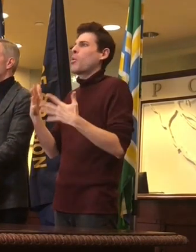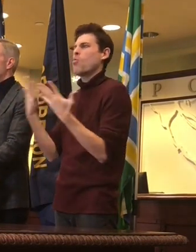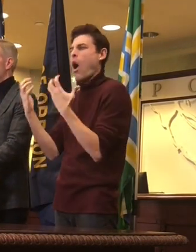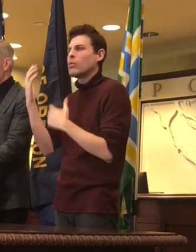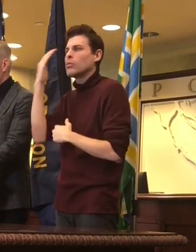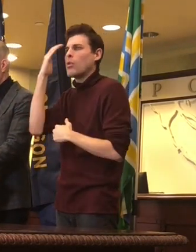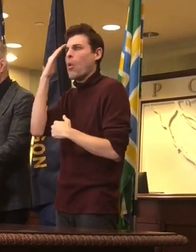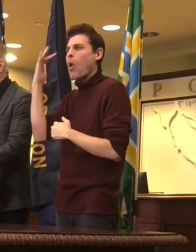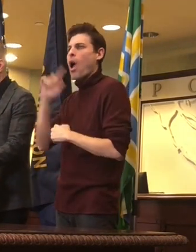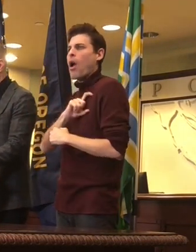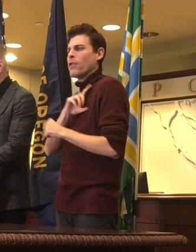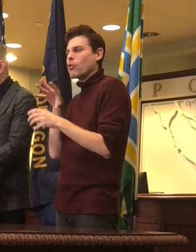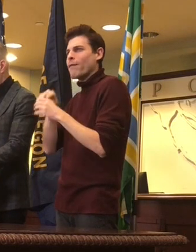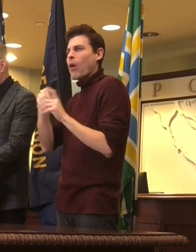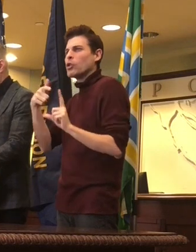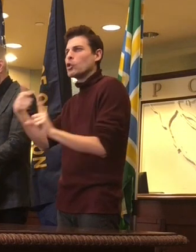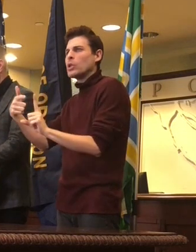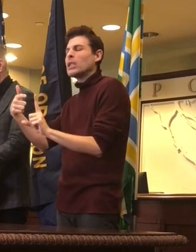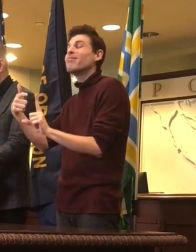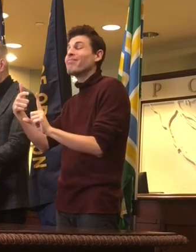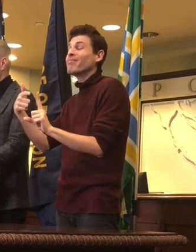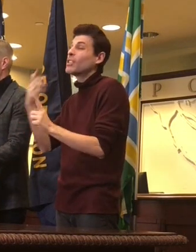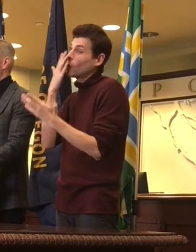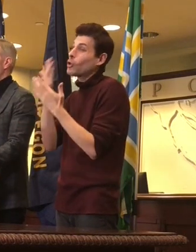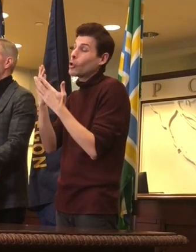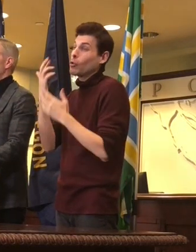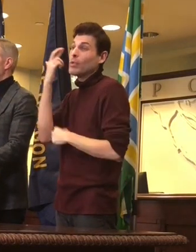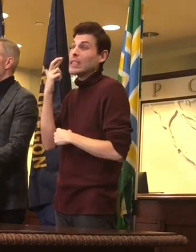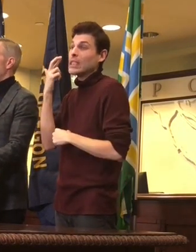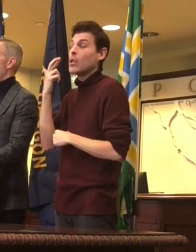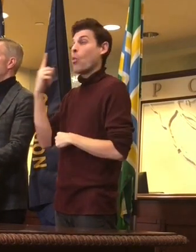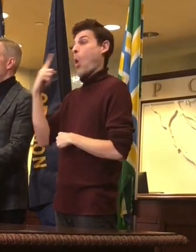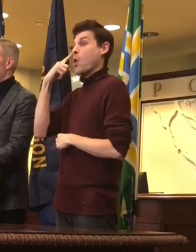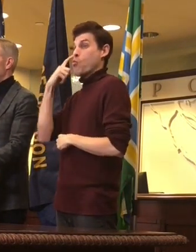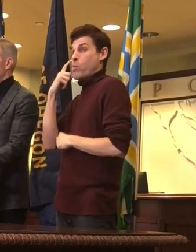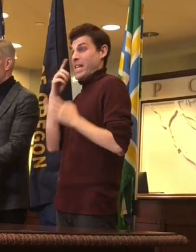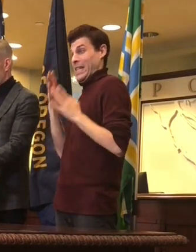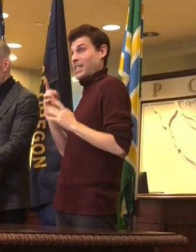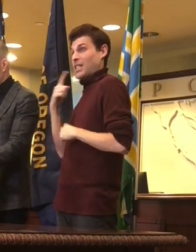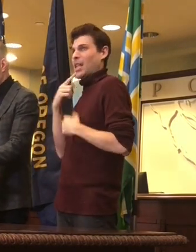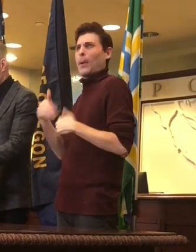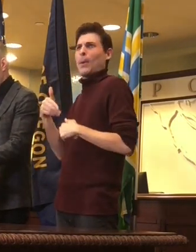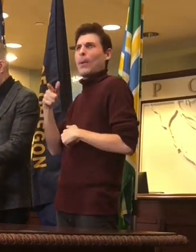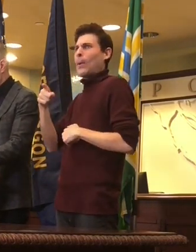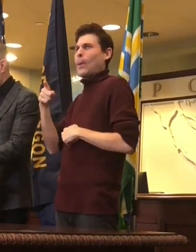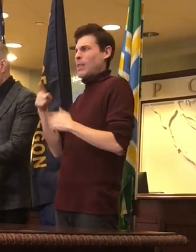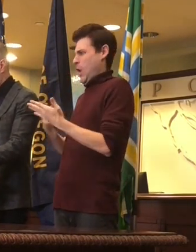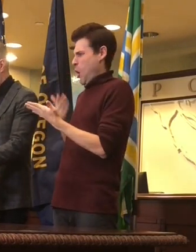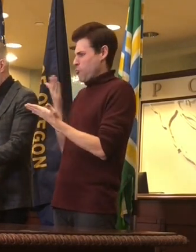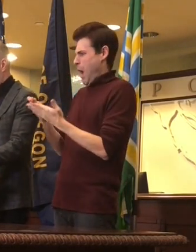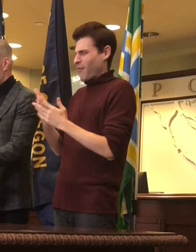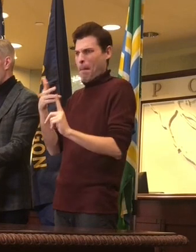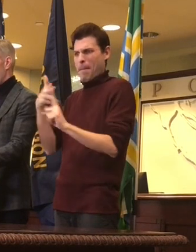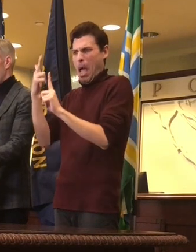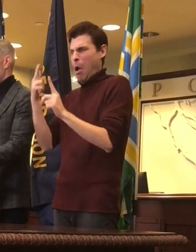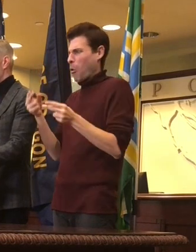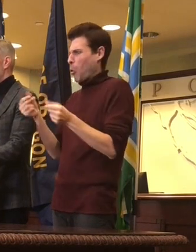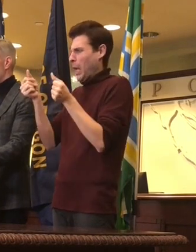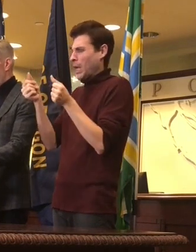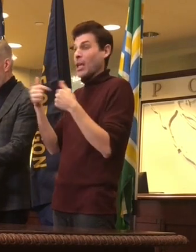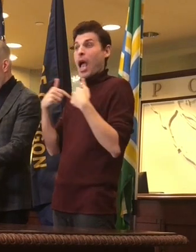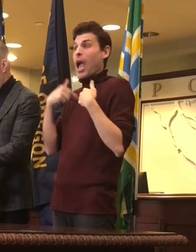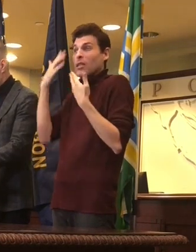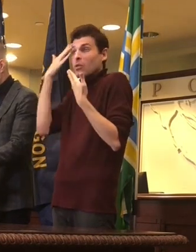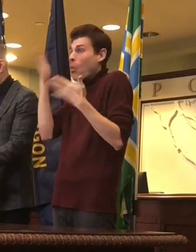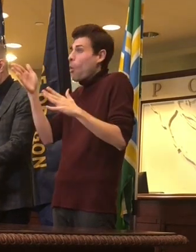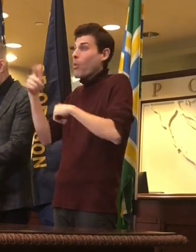good reason. According to one witness at the scene, the shooting happened quickly. I don't know what happened between